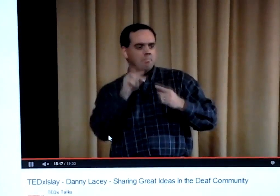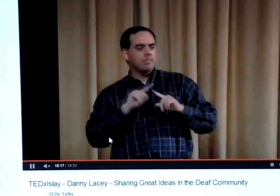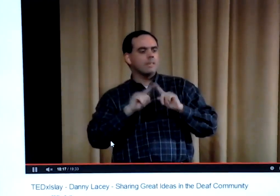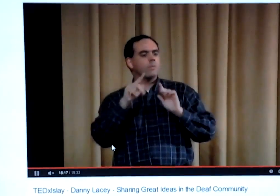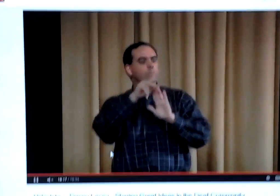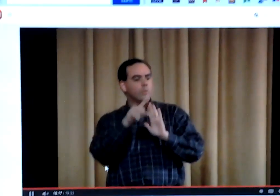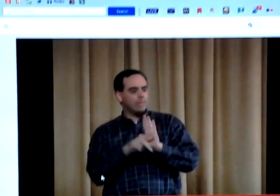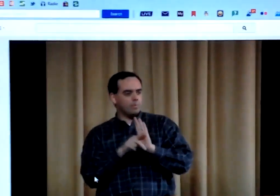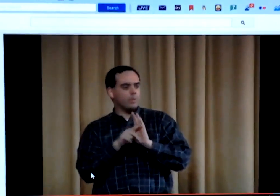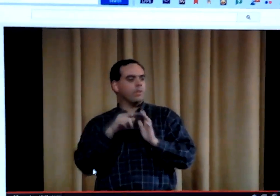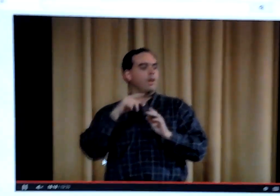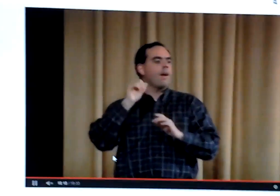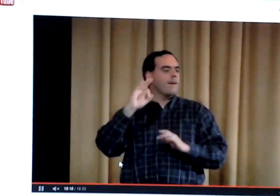So I see it's possible.